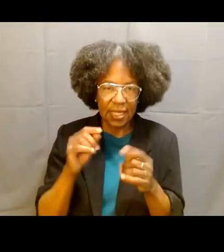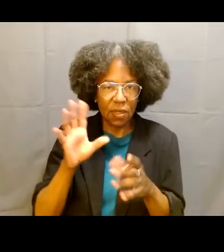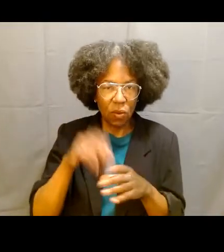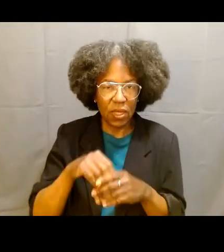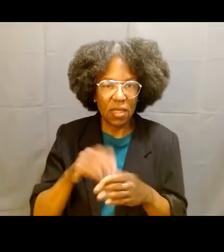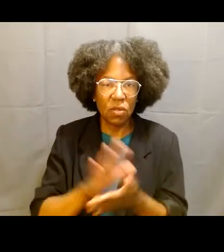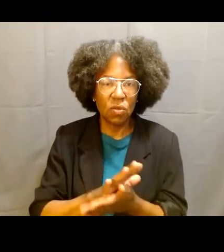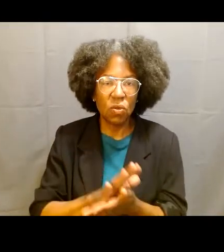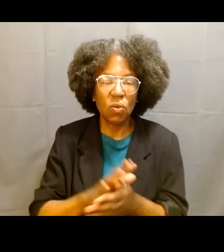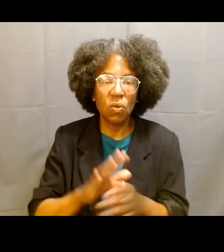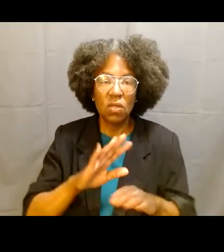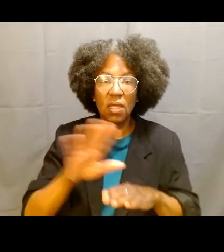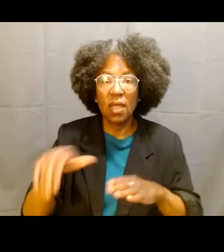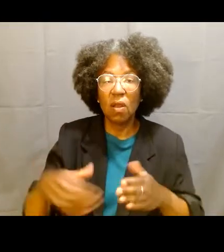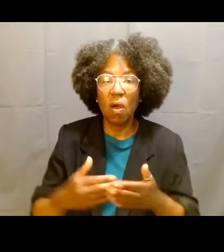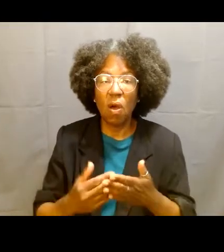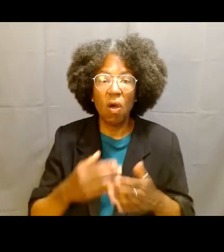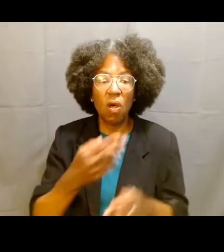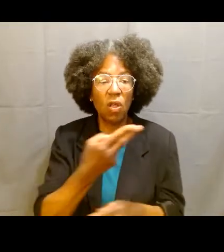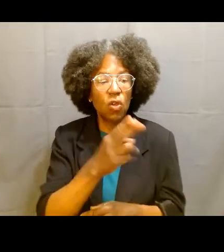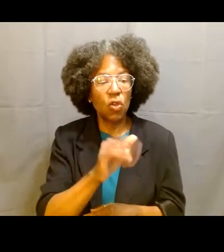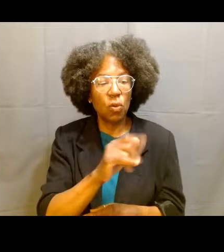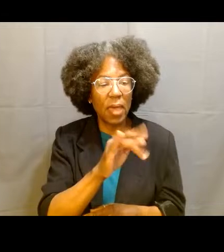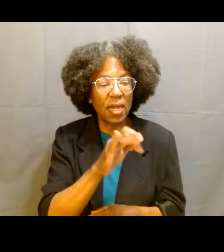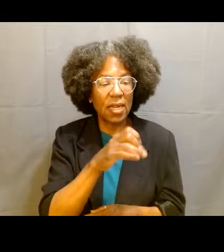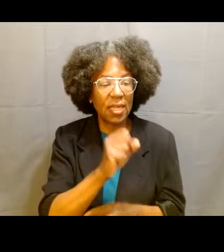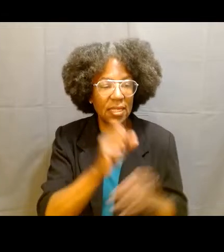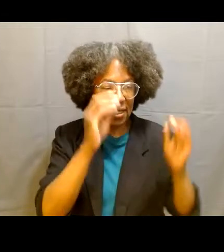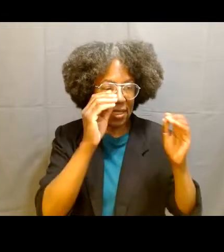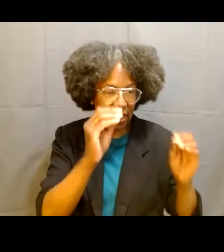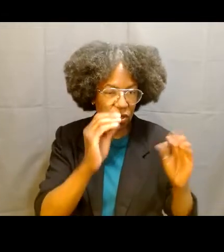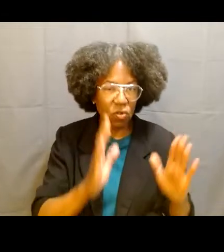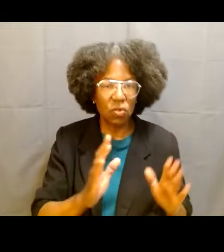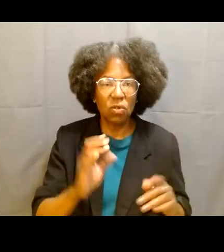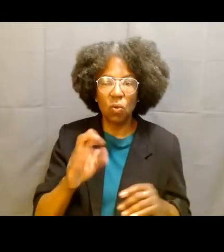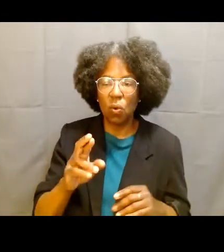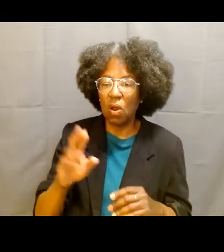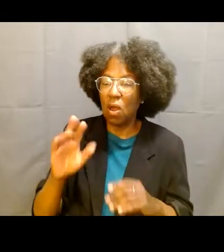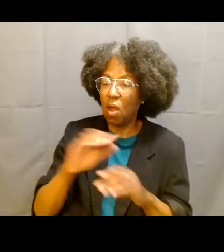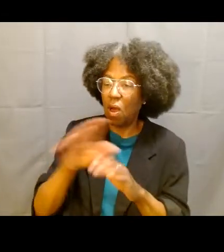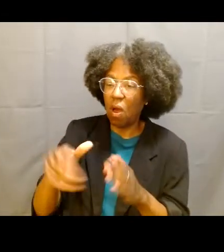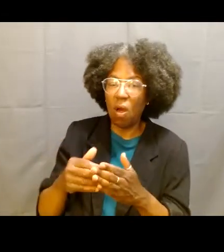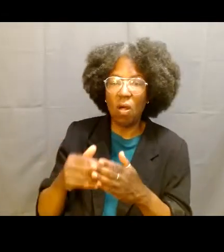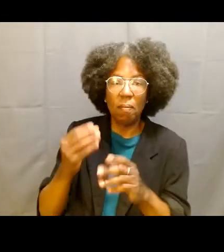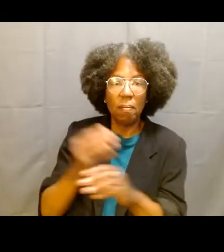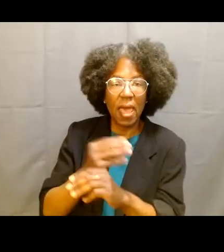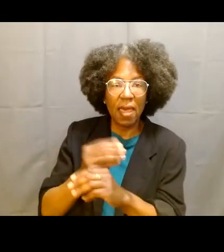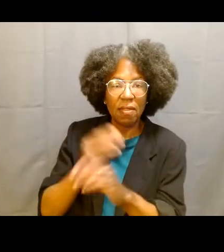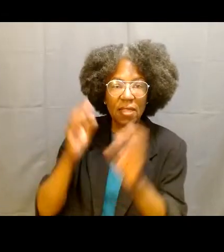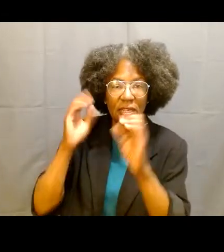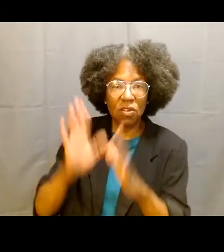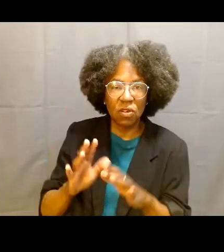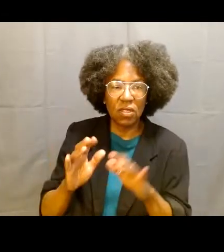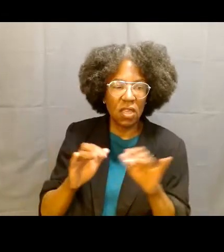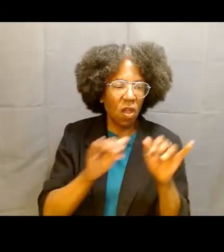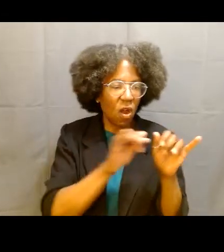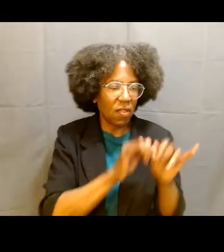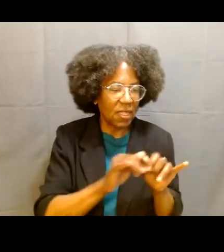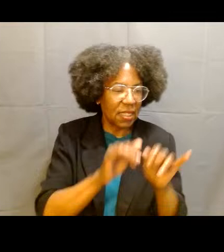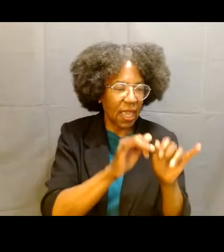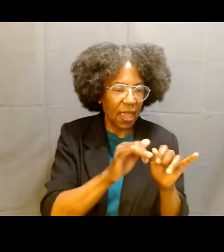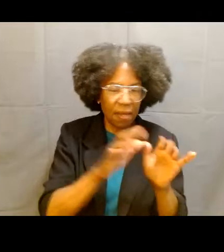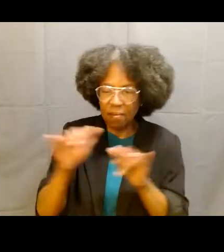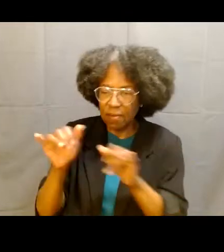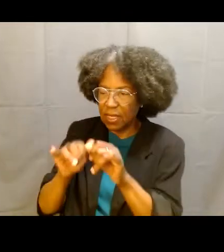all the humanities teachers or all the math teachers are kind of on the same page. They don't have to be exactly on line